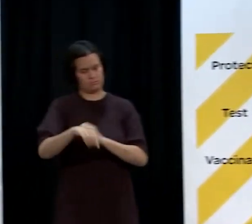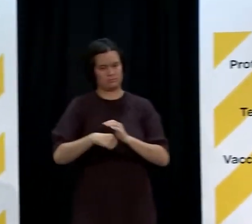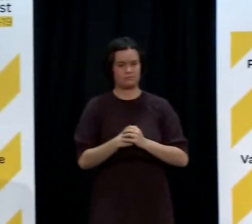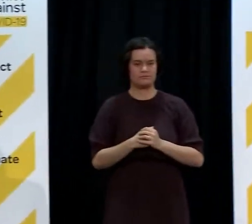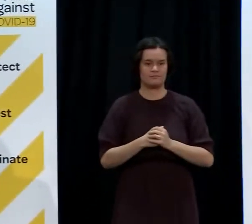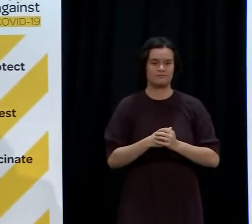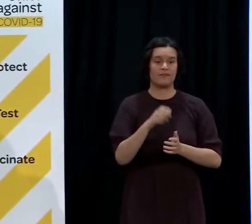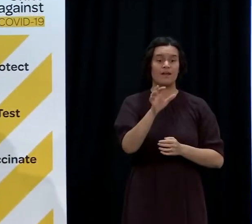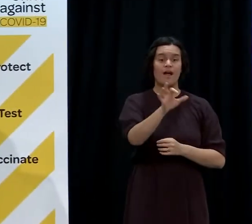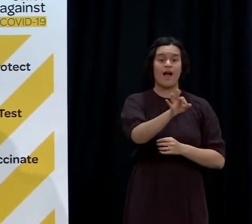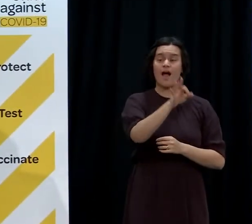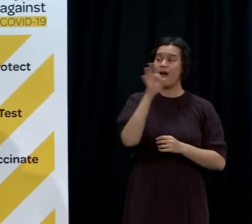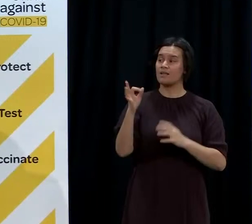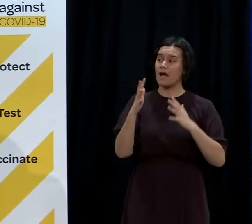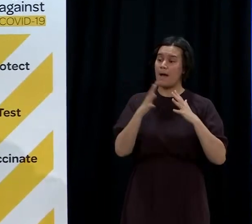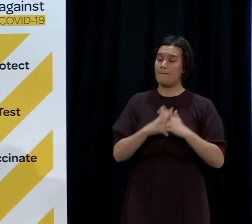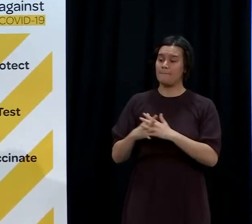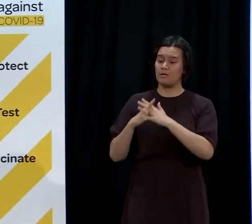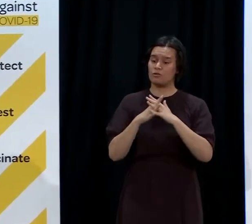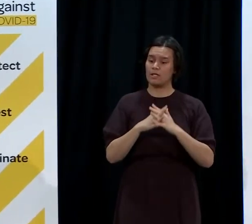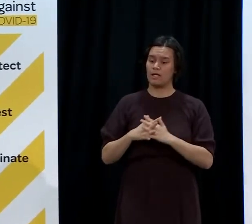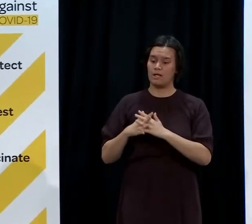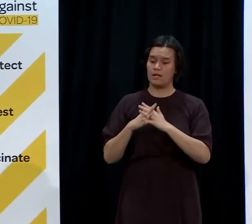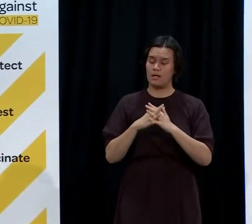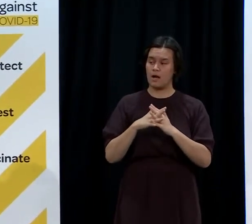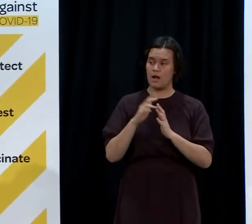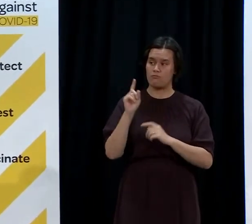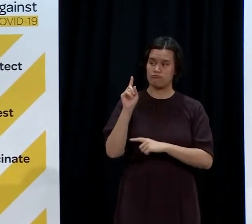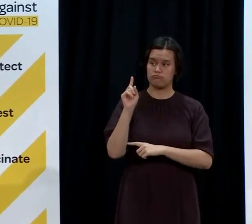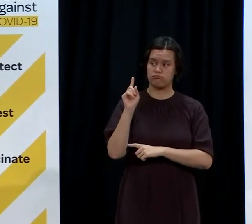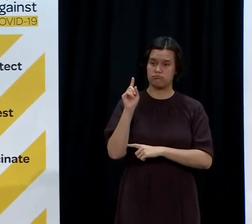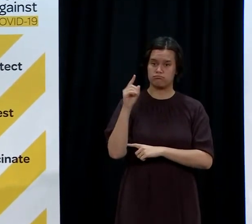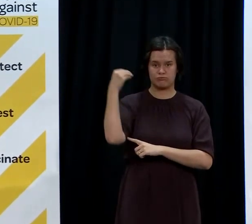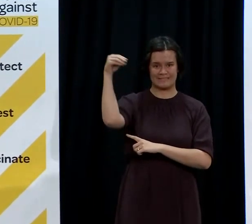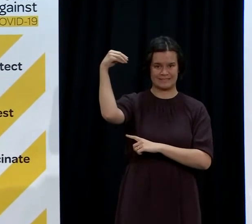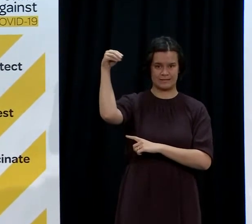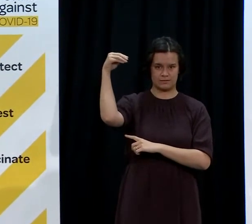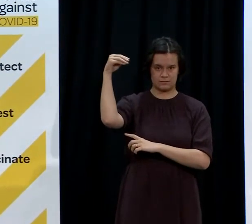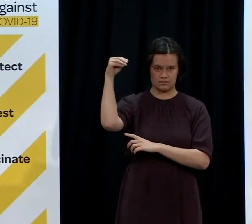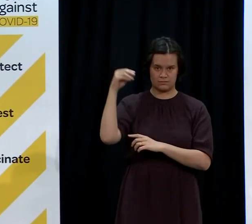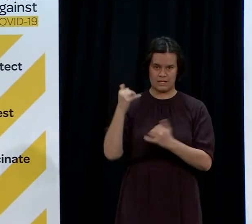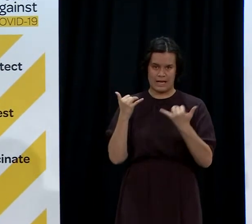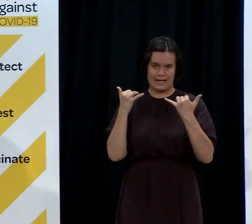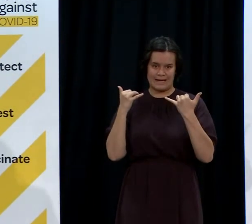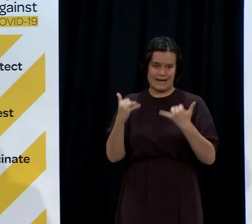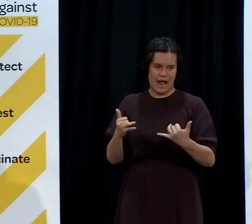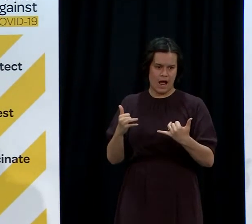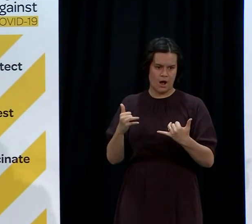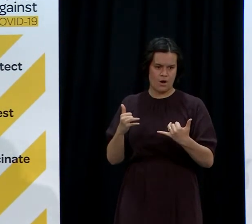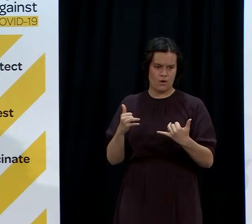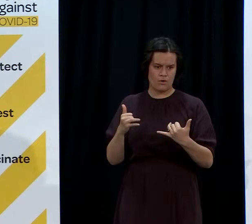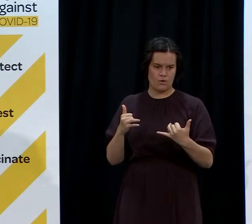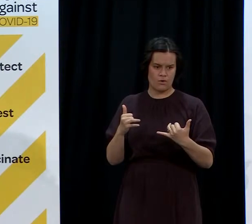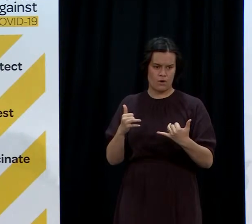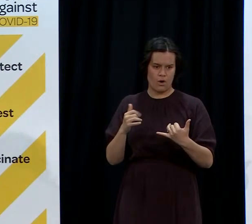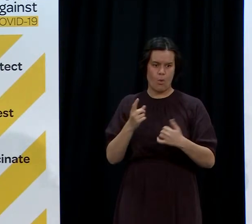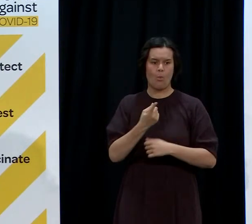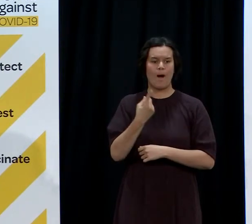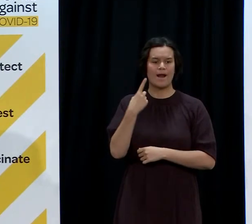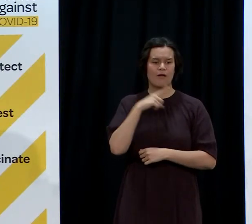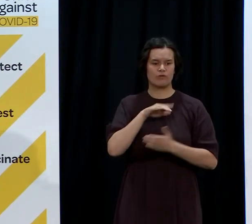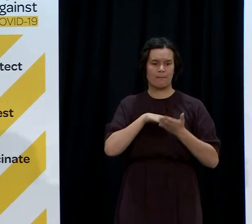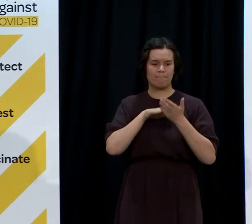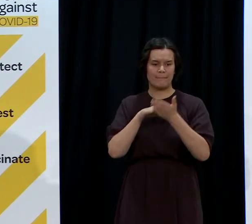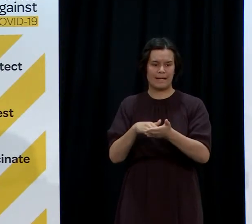mandating vaccines for potentially 100 million Americans, including health workers and public servants. Is New Zealand going to follow